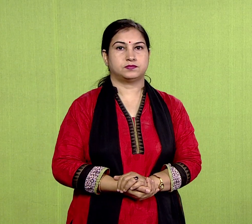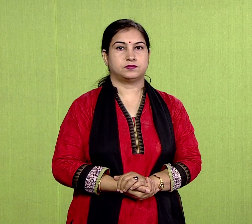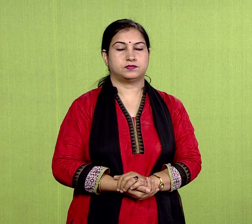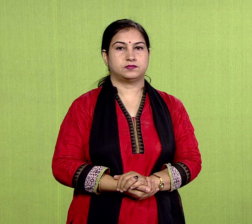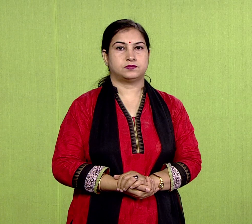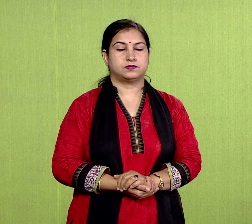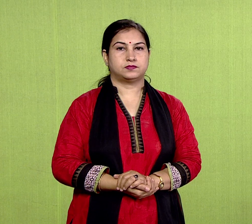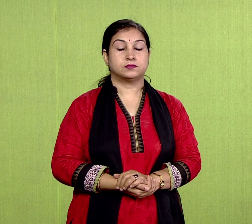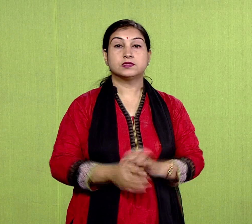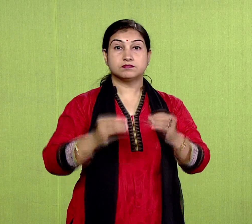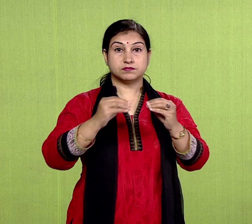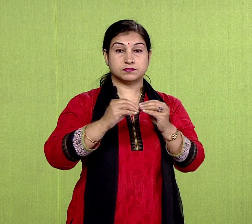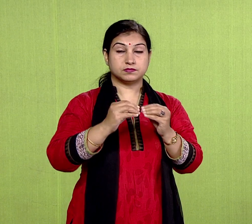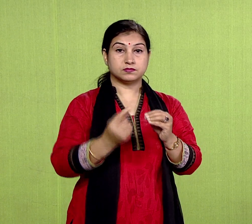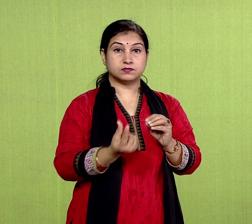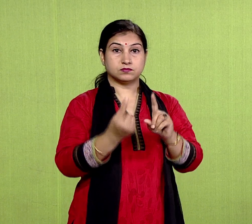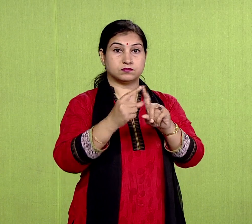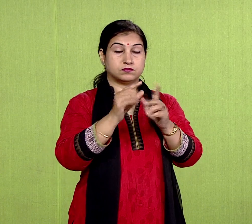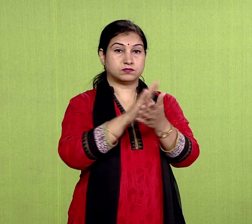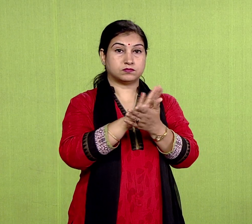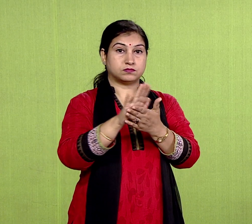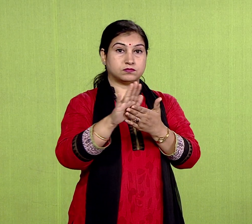Buddha gave his first sermon